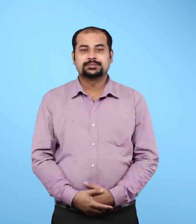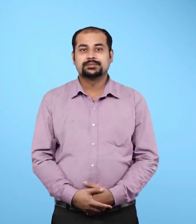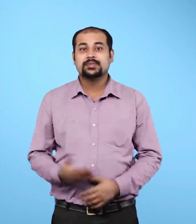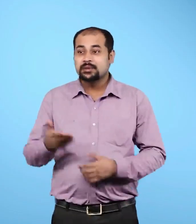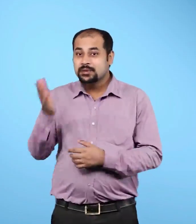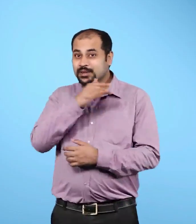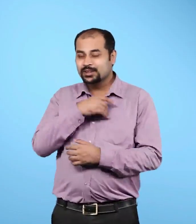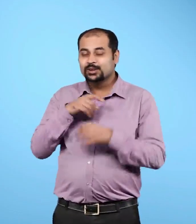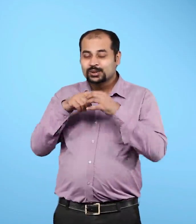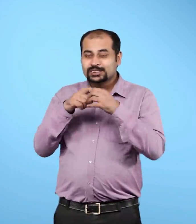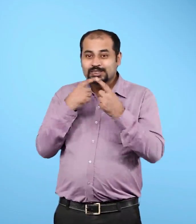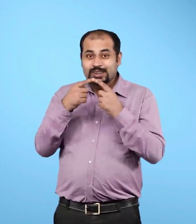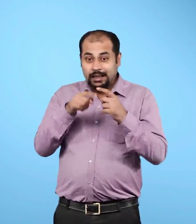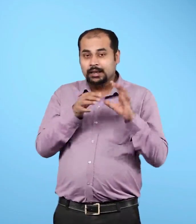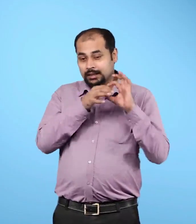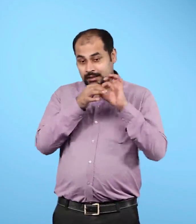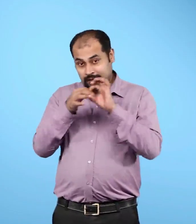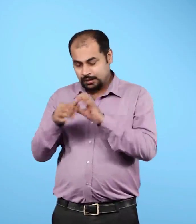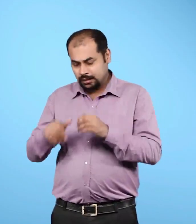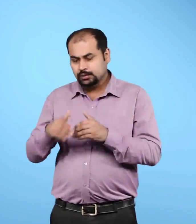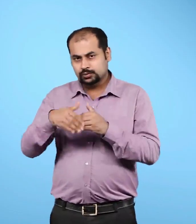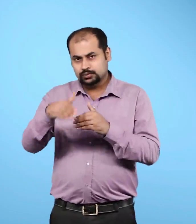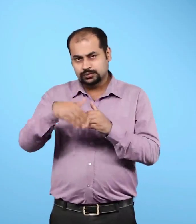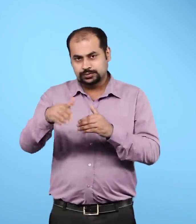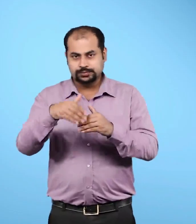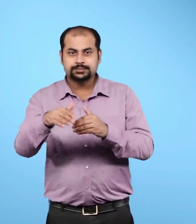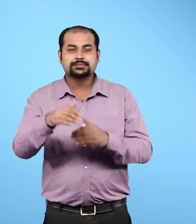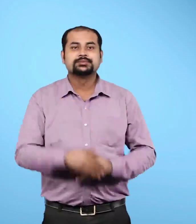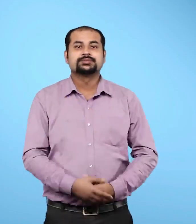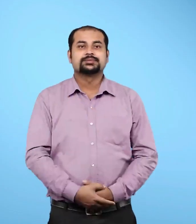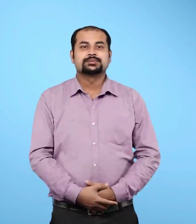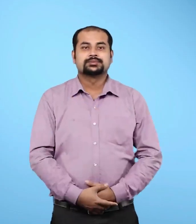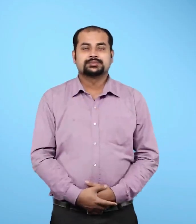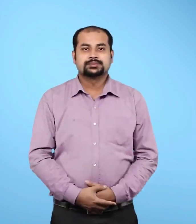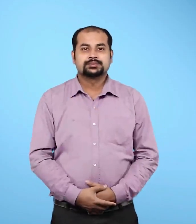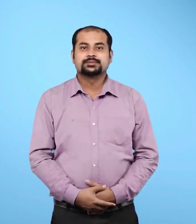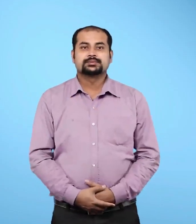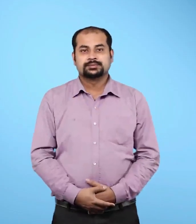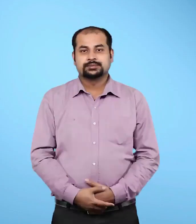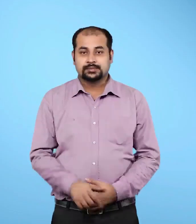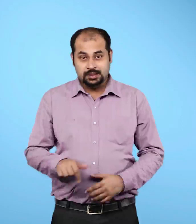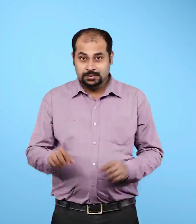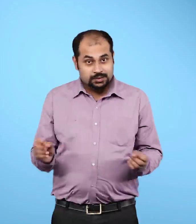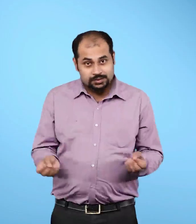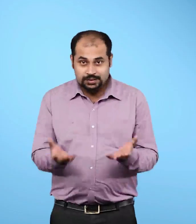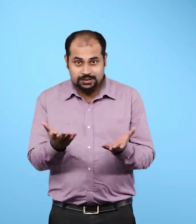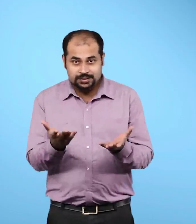The question number on this page continues from previous page. Let's begin reading